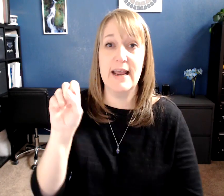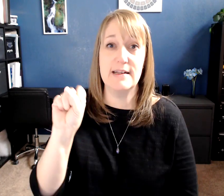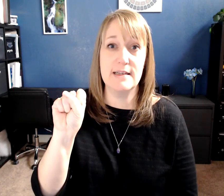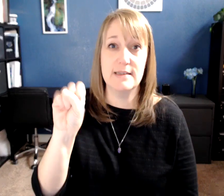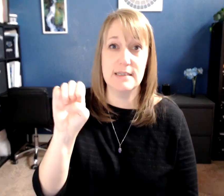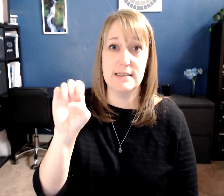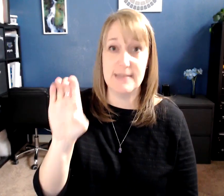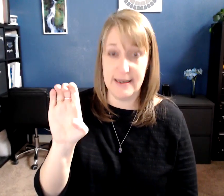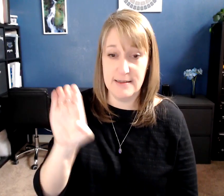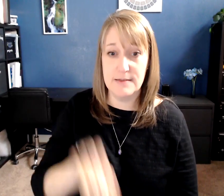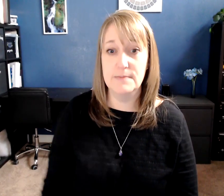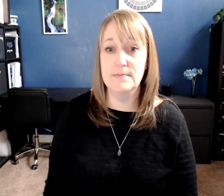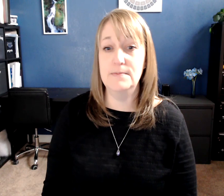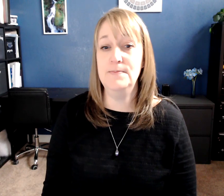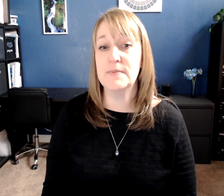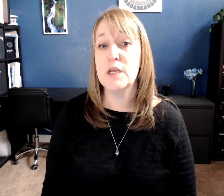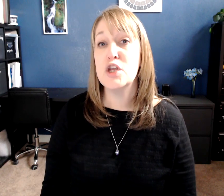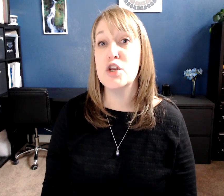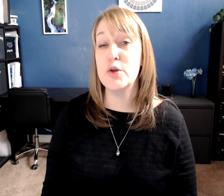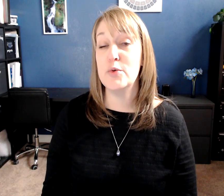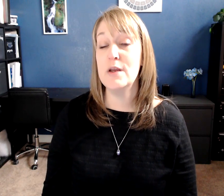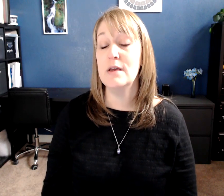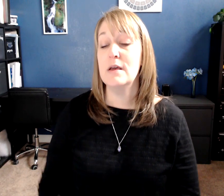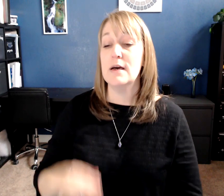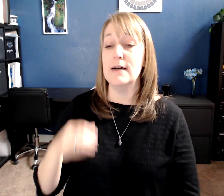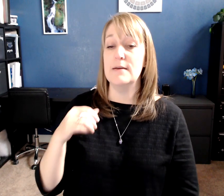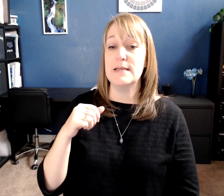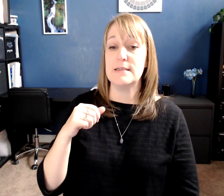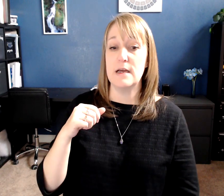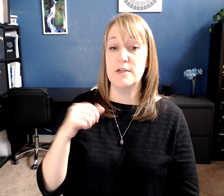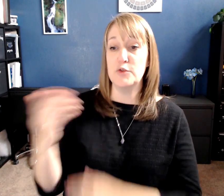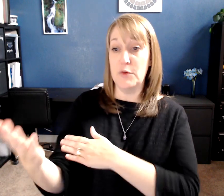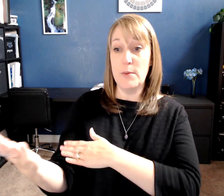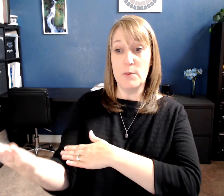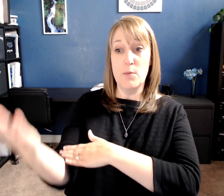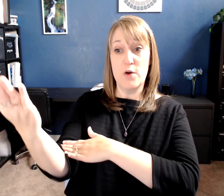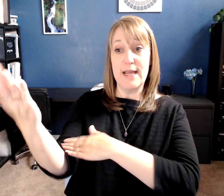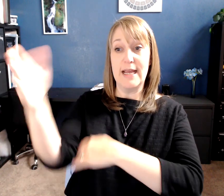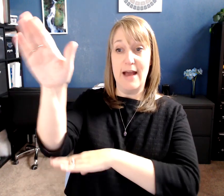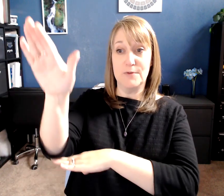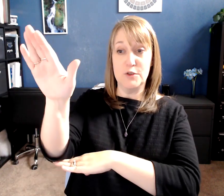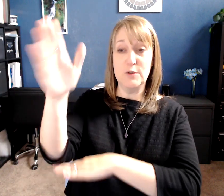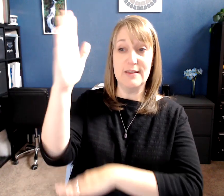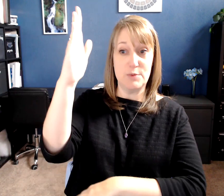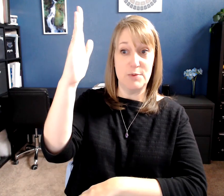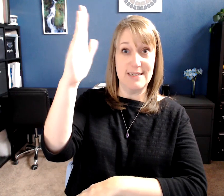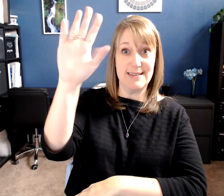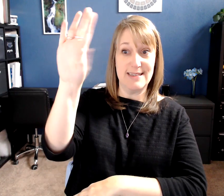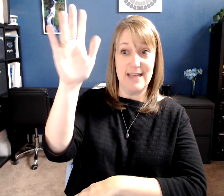and seconds. Noon is signed, or if you remember morning and afternoon, and this represents the